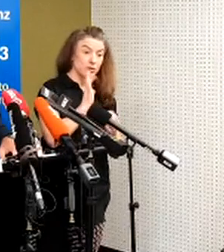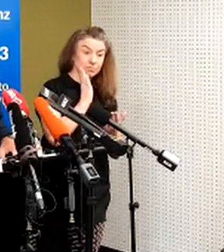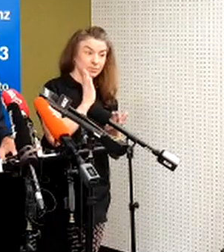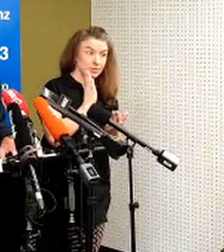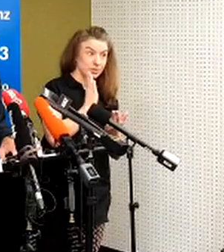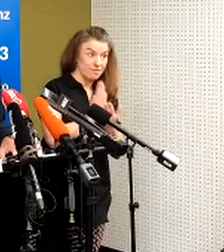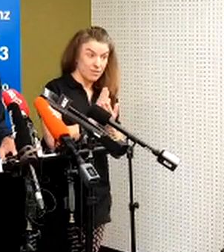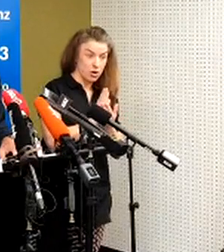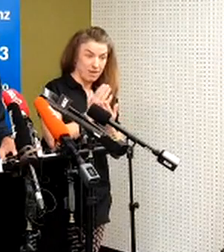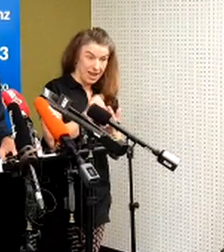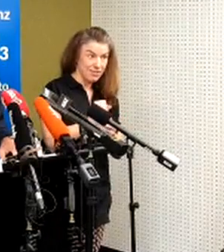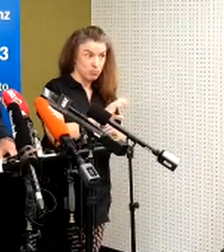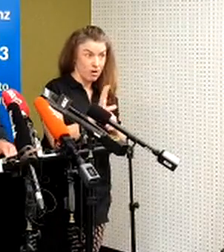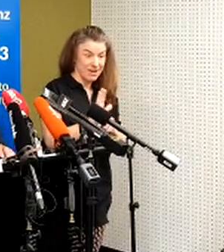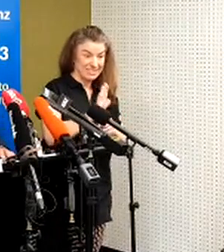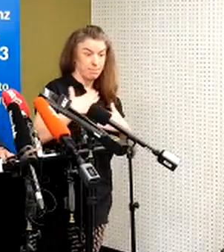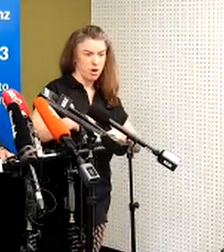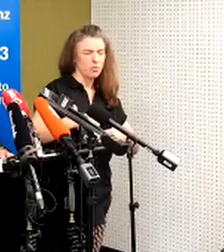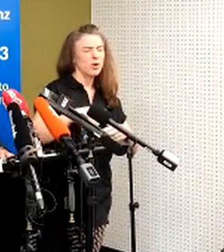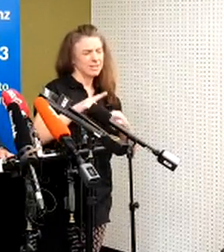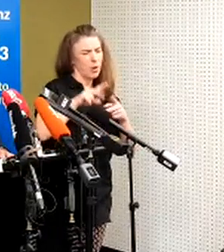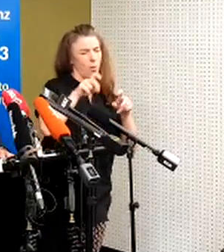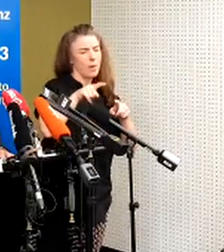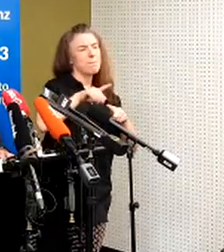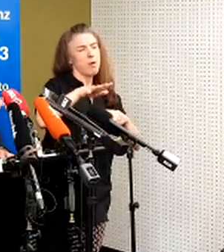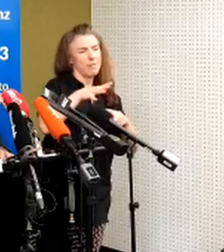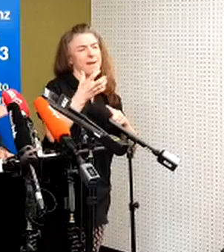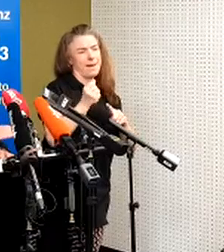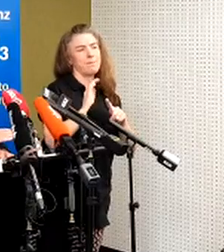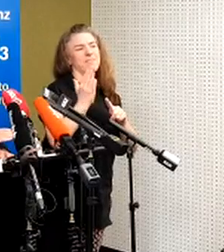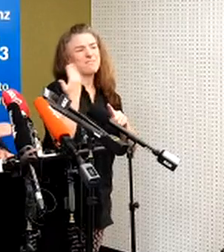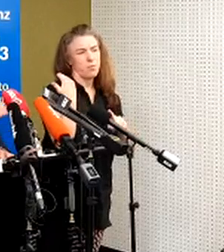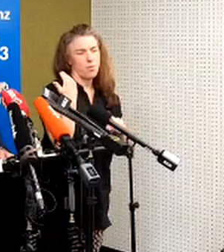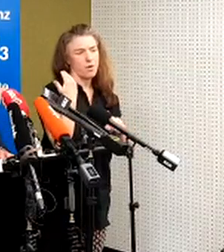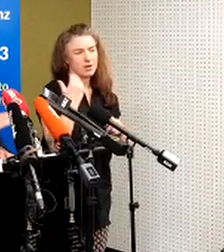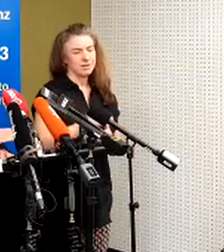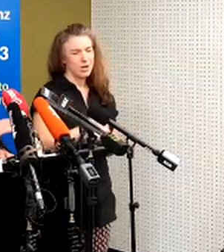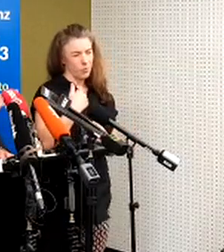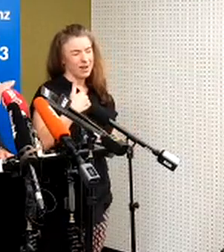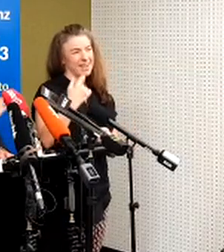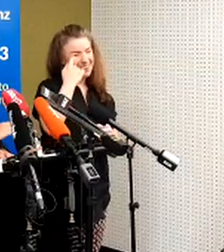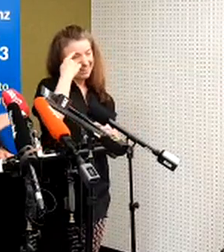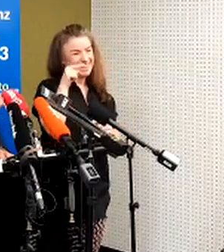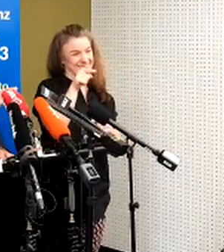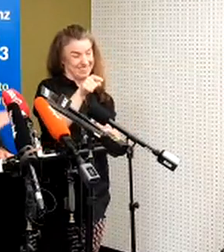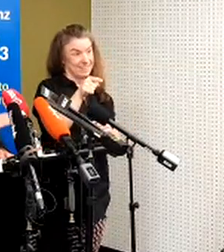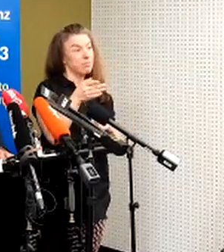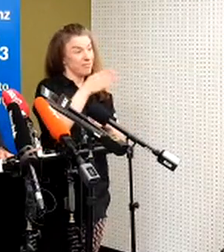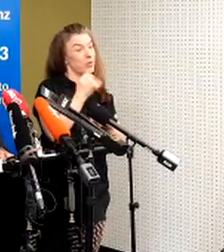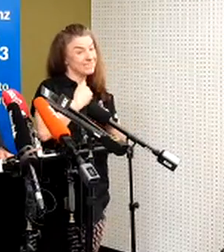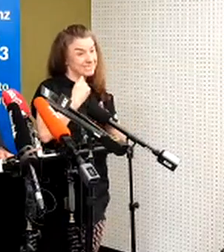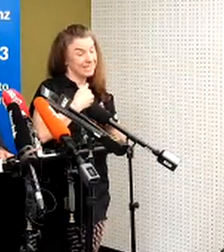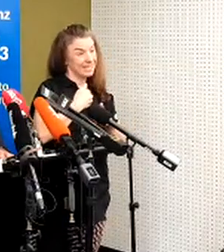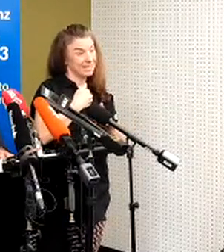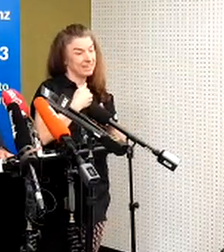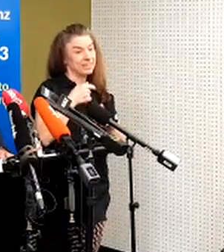still consider him a probable case because we are confident that he was the symptomatic case that came back